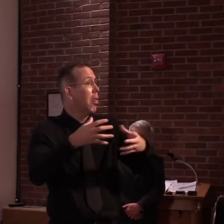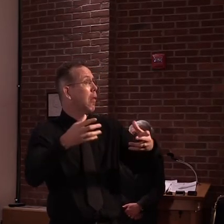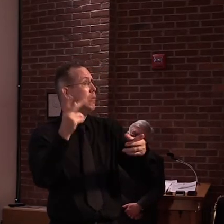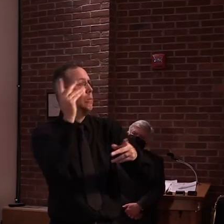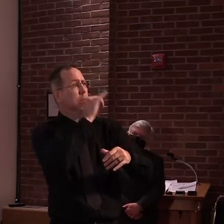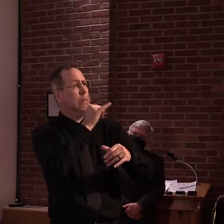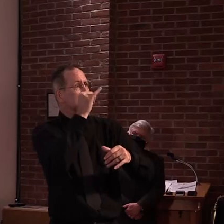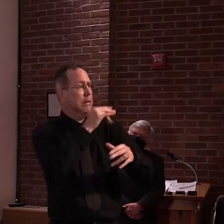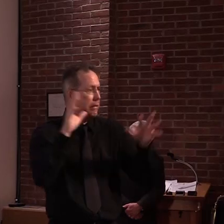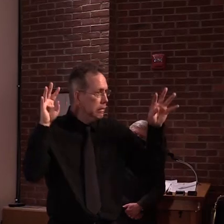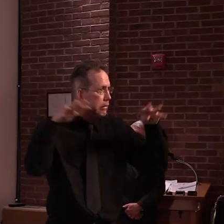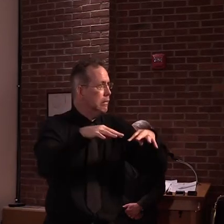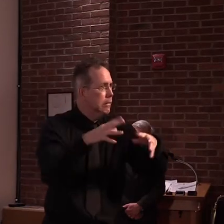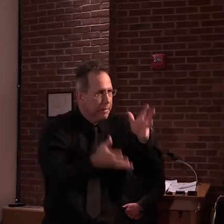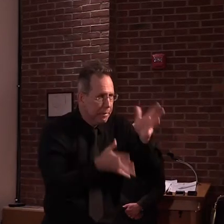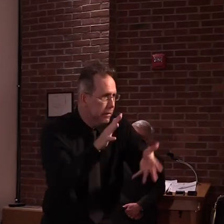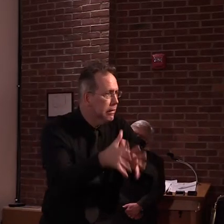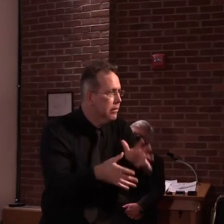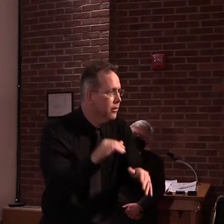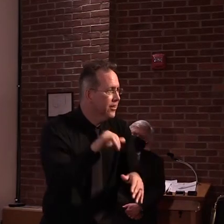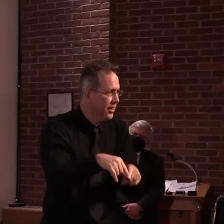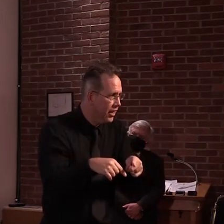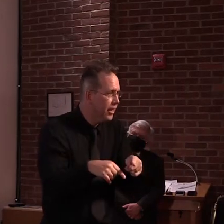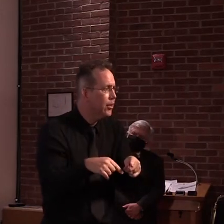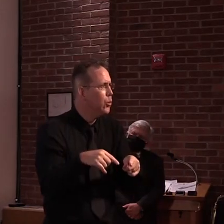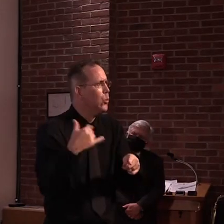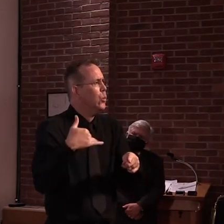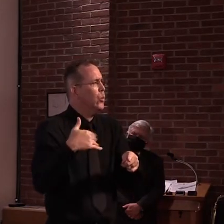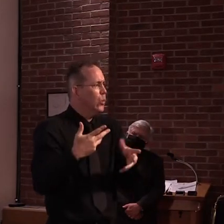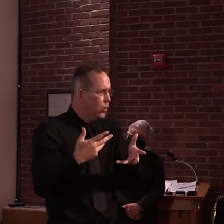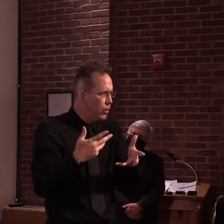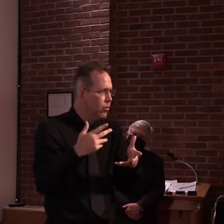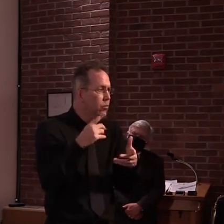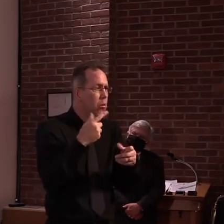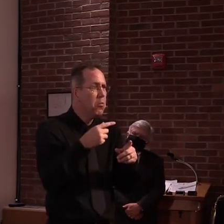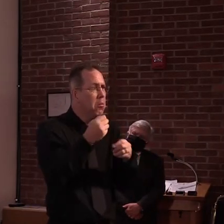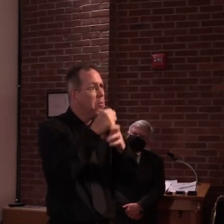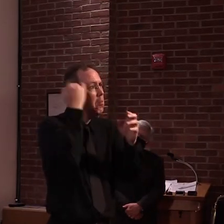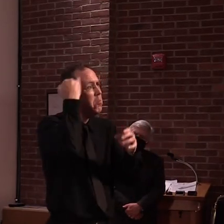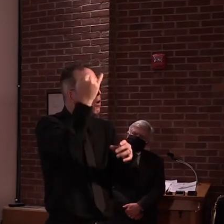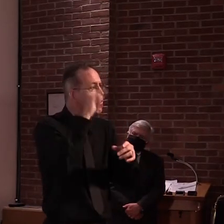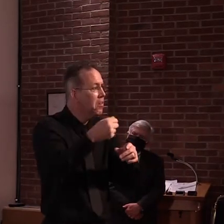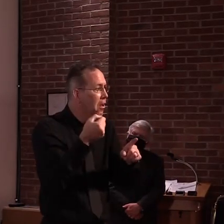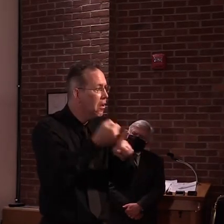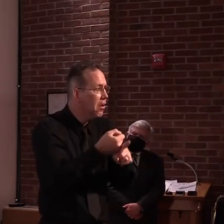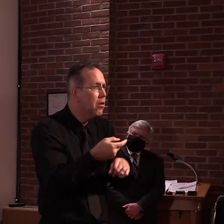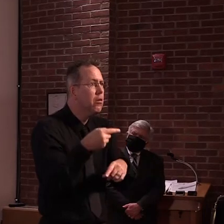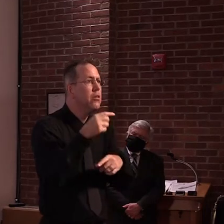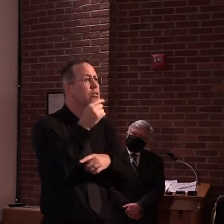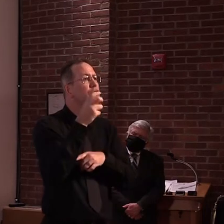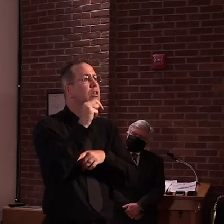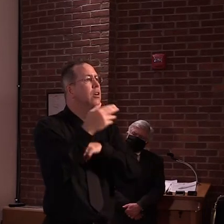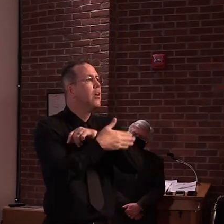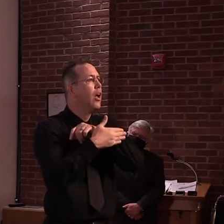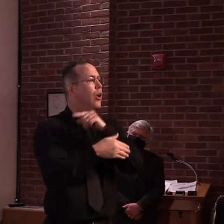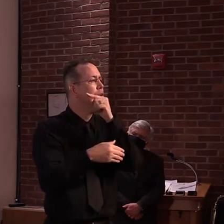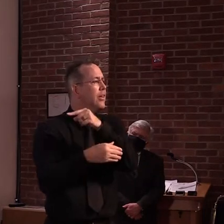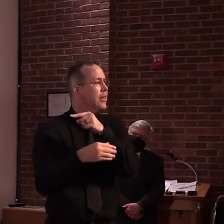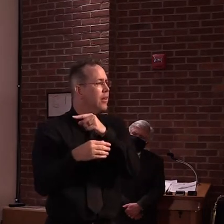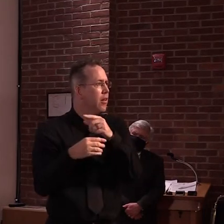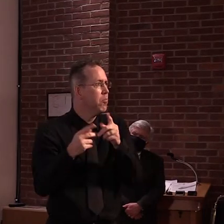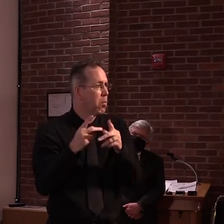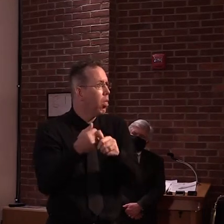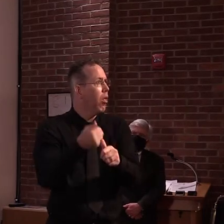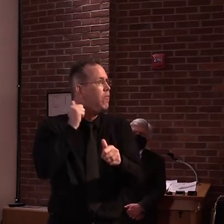number of cases and said, gee, they're in Chittenden County, maybe I shouldn't go to Chittenden County, I think we would have been blowing that